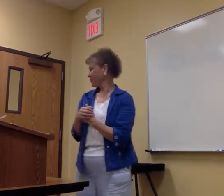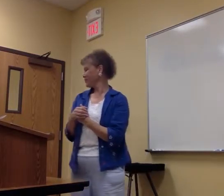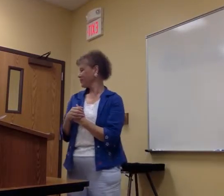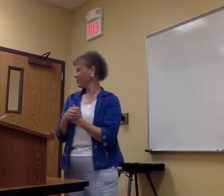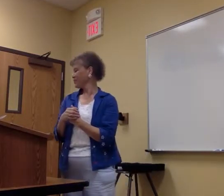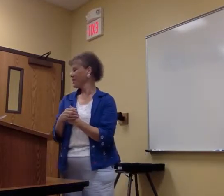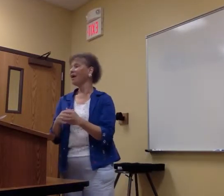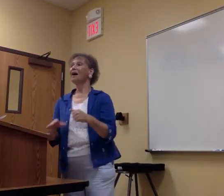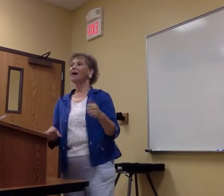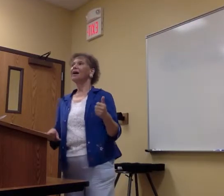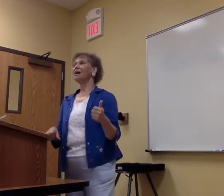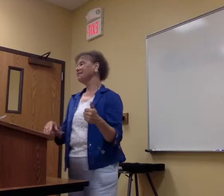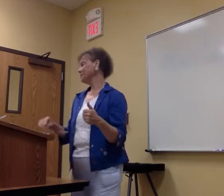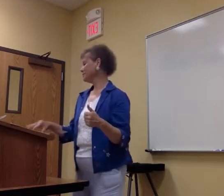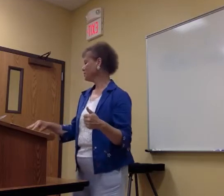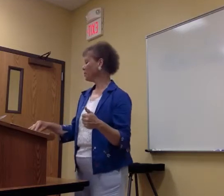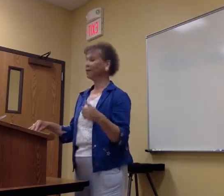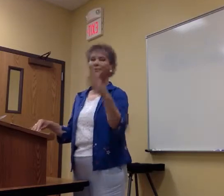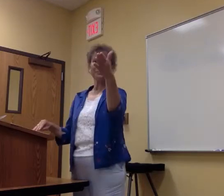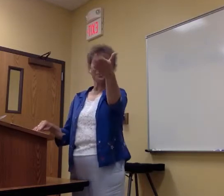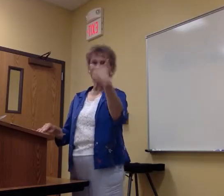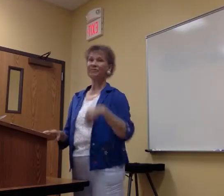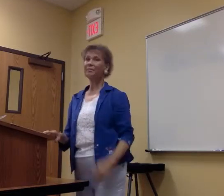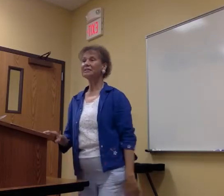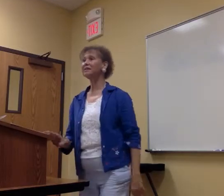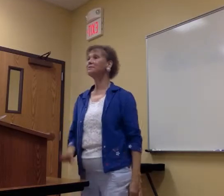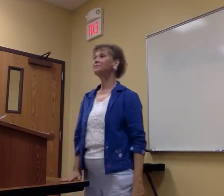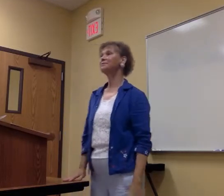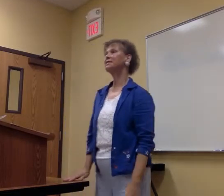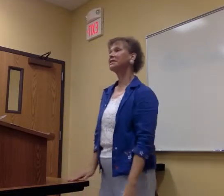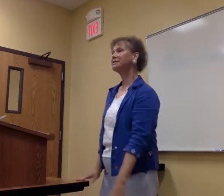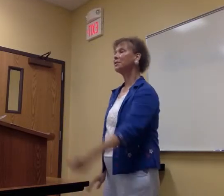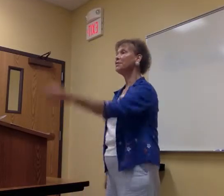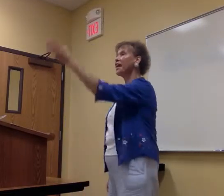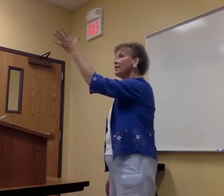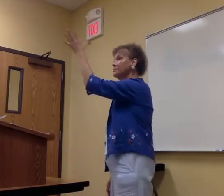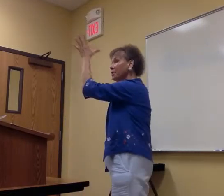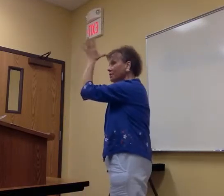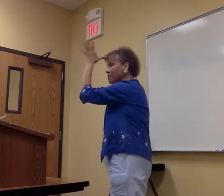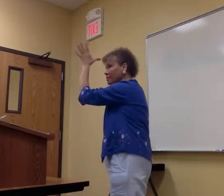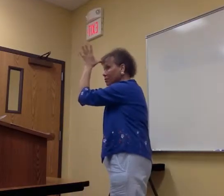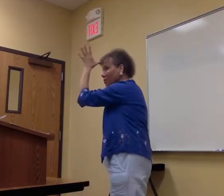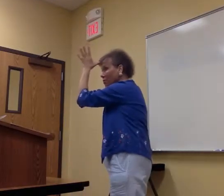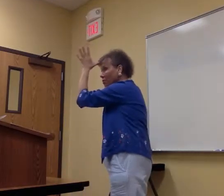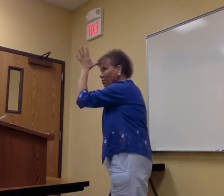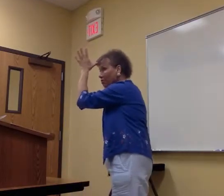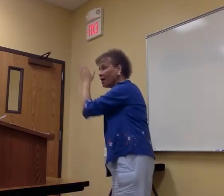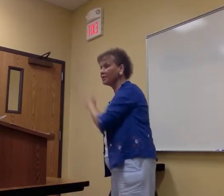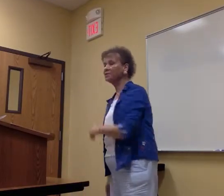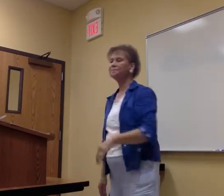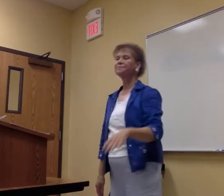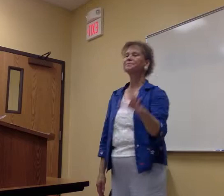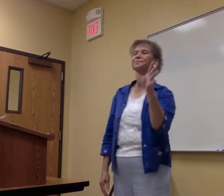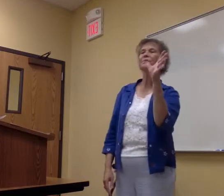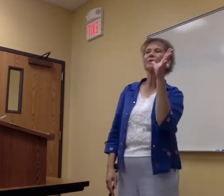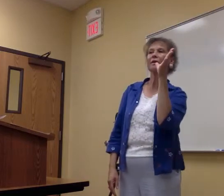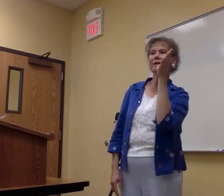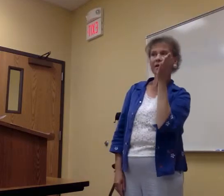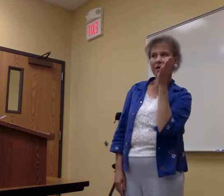Here's some more family signs. All right, so we've had father and mother. If I